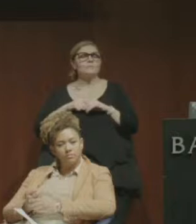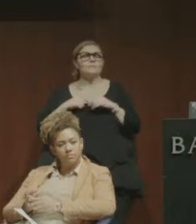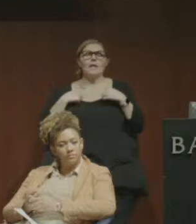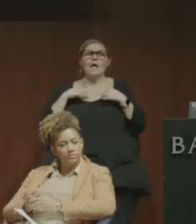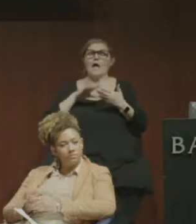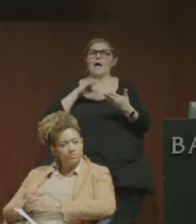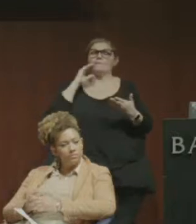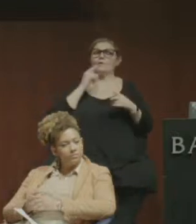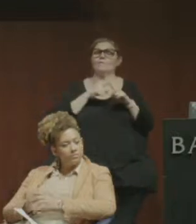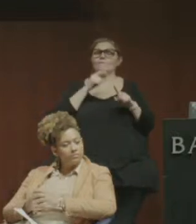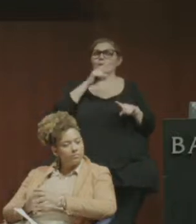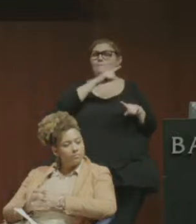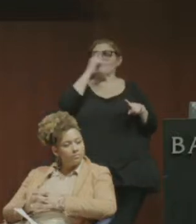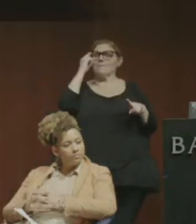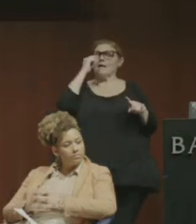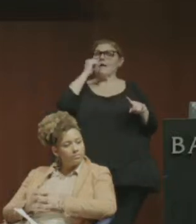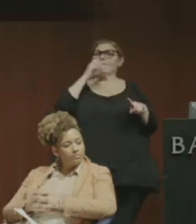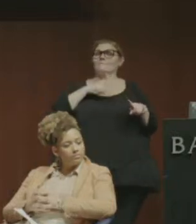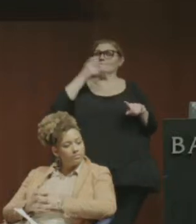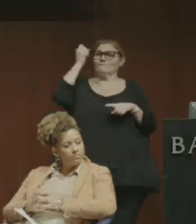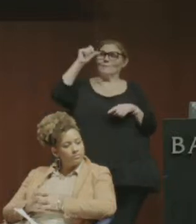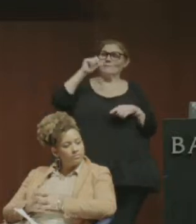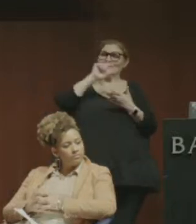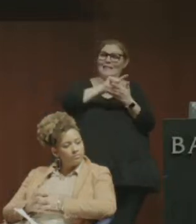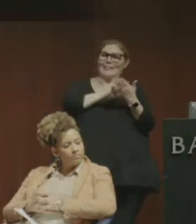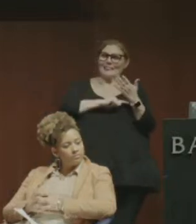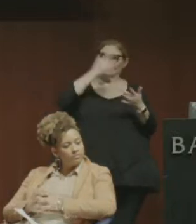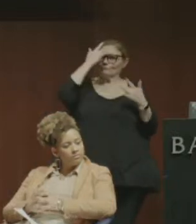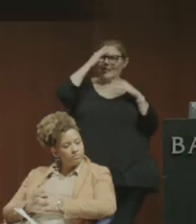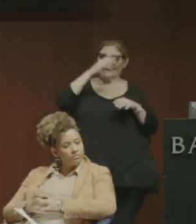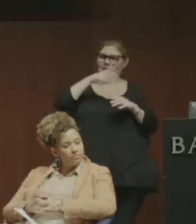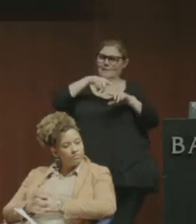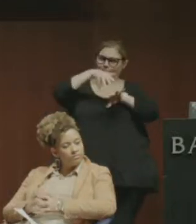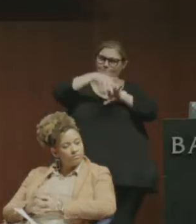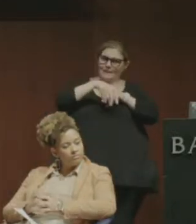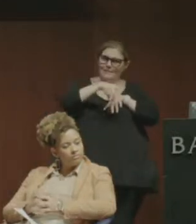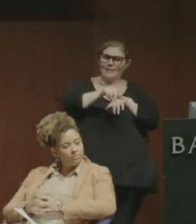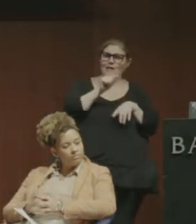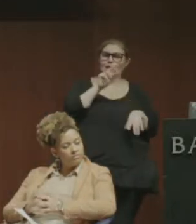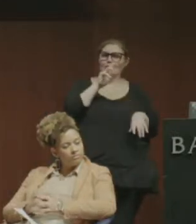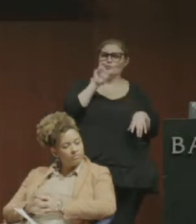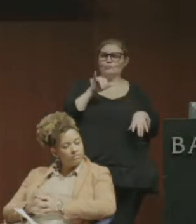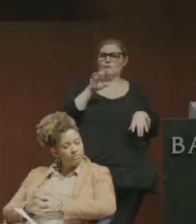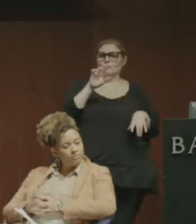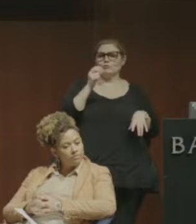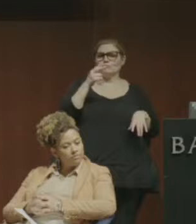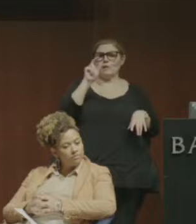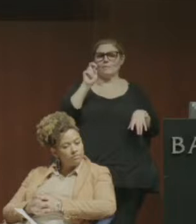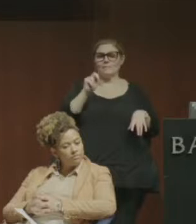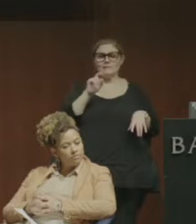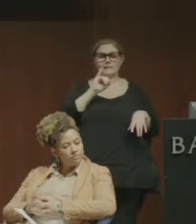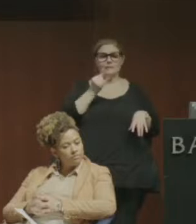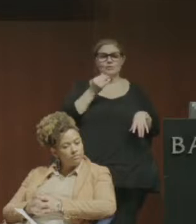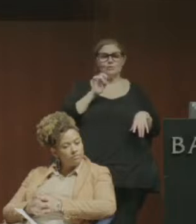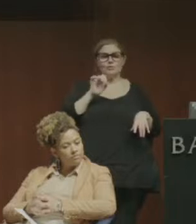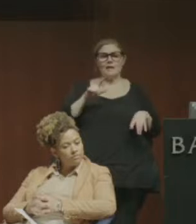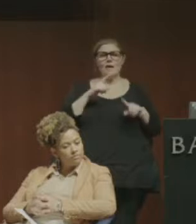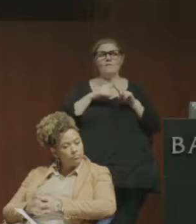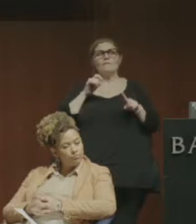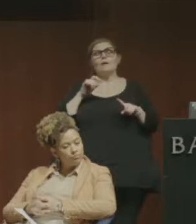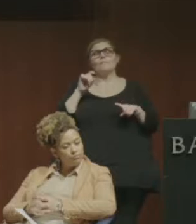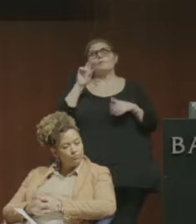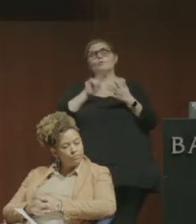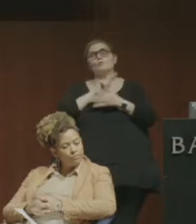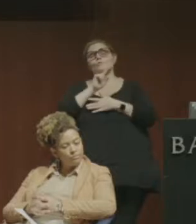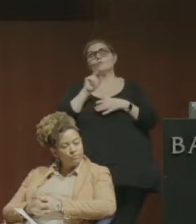I've learned from Black feminist legal scholars based in the Caribbean, folks like Tracy Robinson and Janelle Matthews from the University of the West